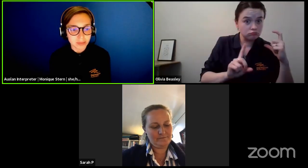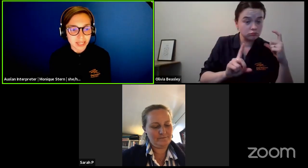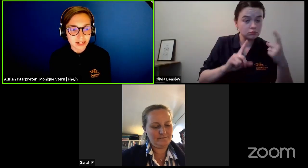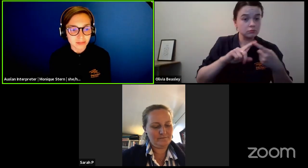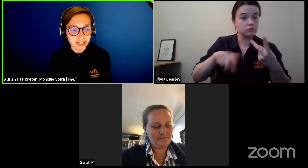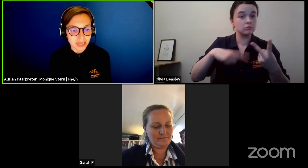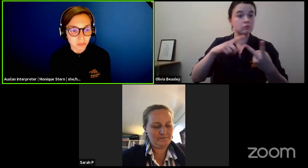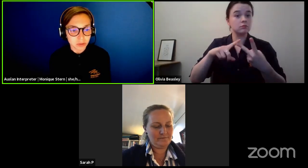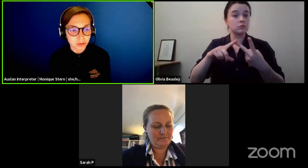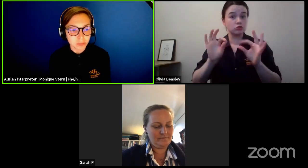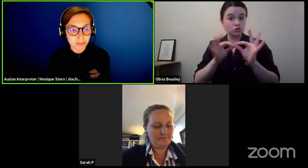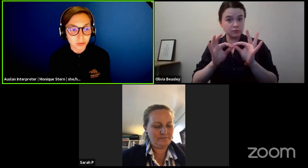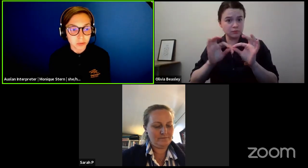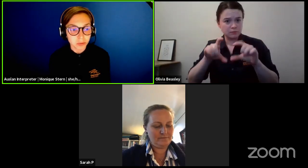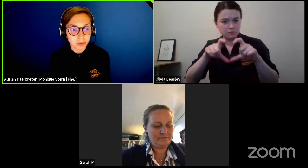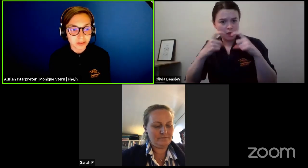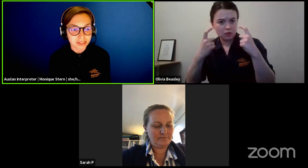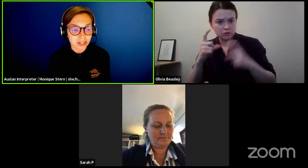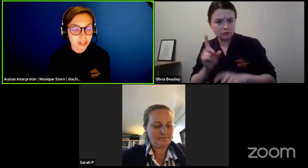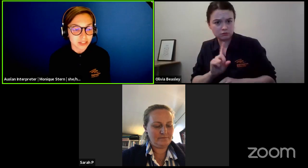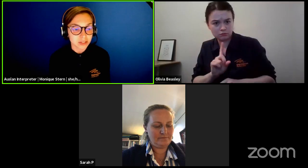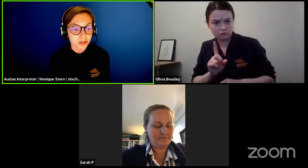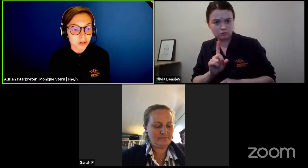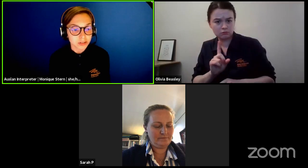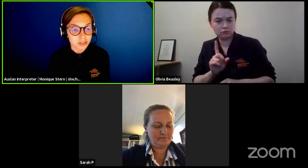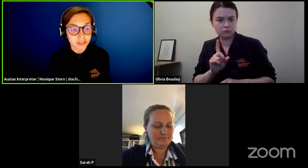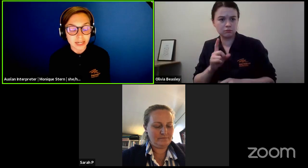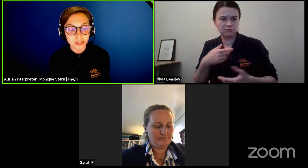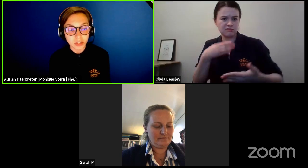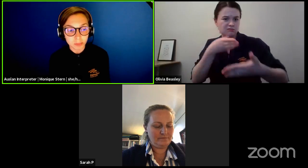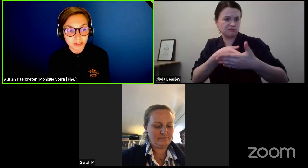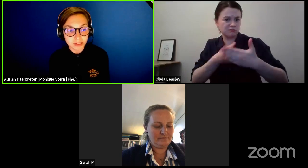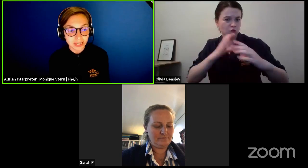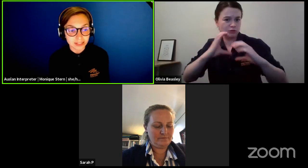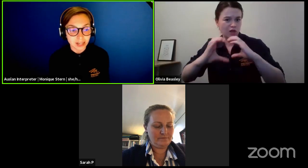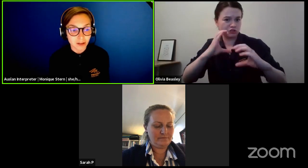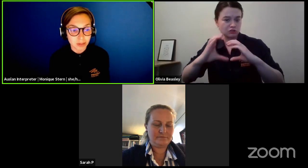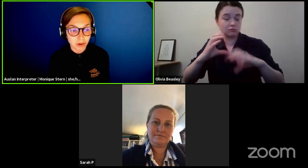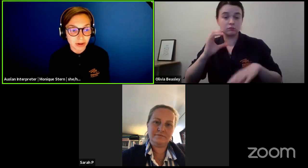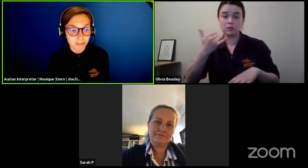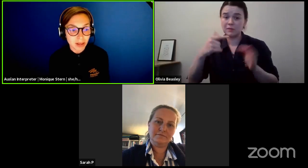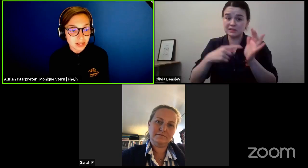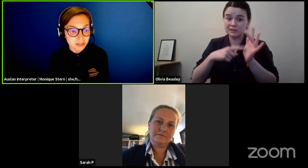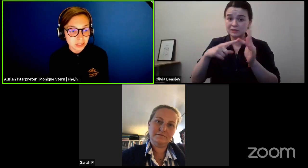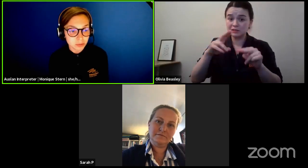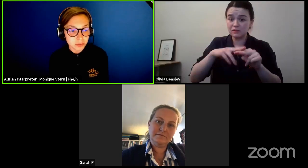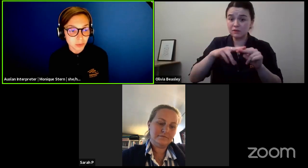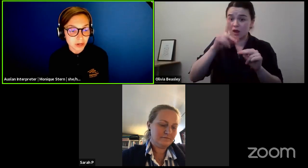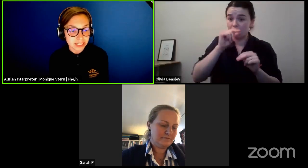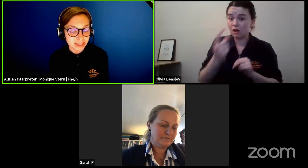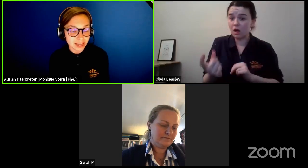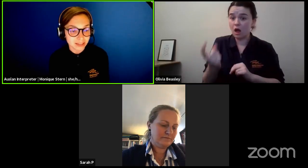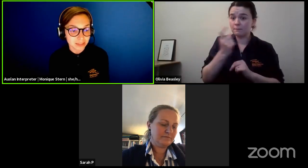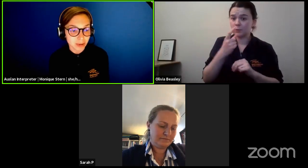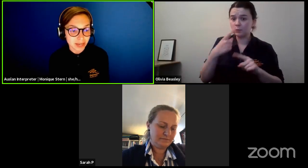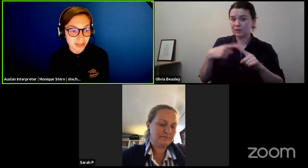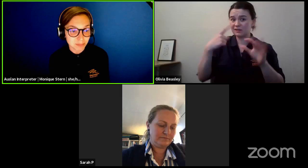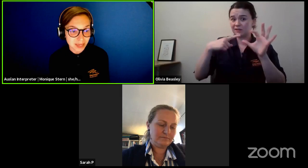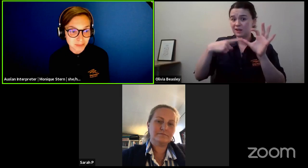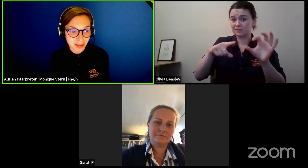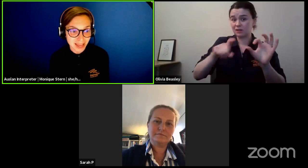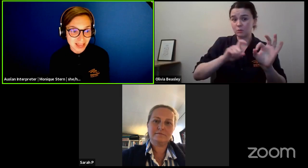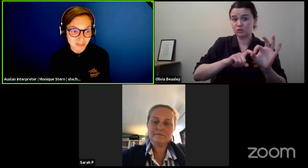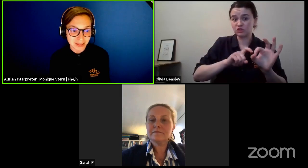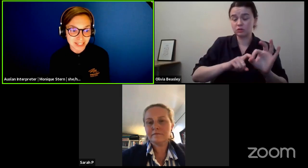So when people come to get a vaccine, will people such as the nurses and interpreters and staff be wearing masks? I'm just worried that this